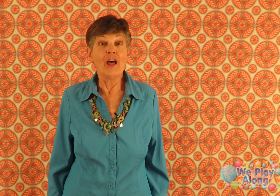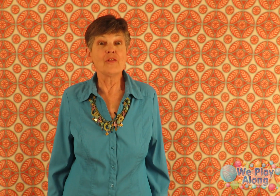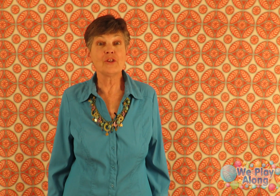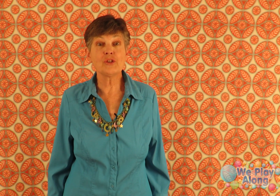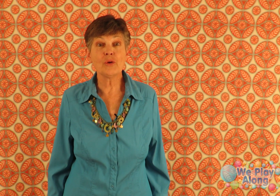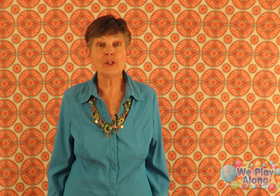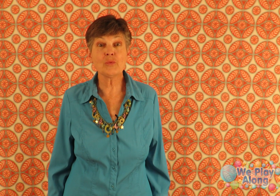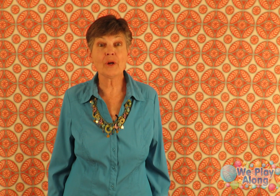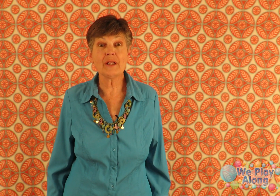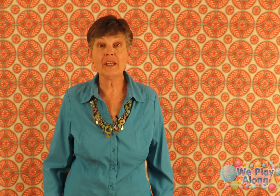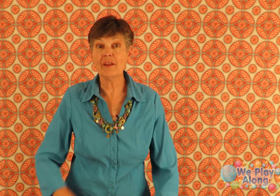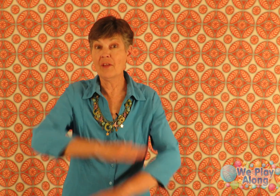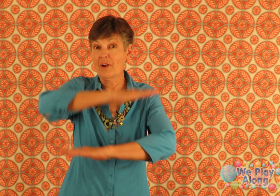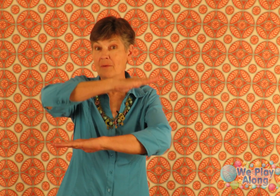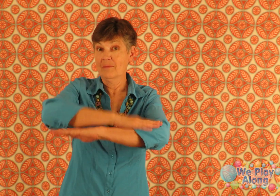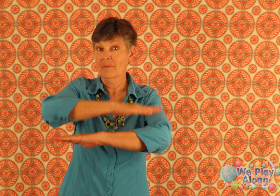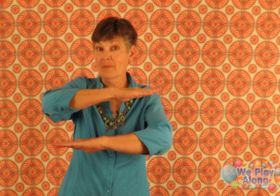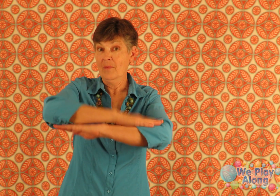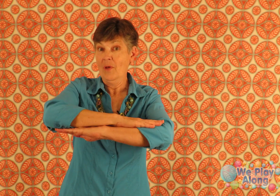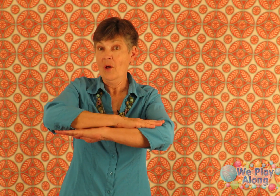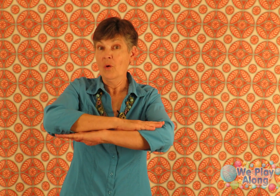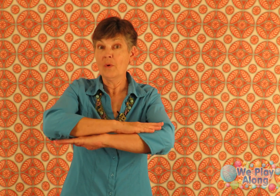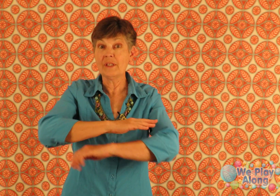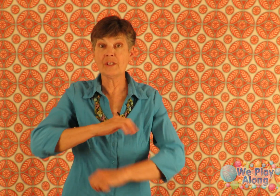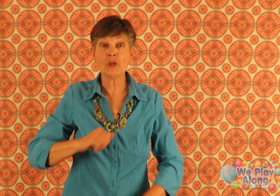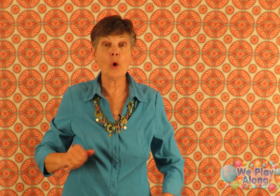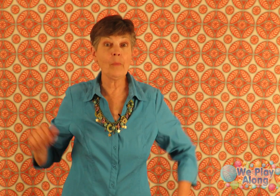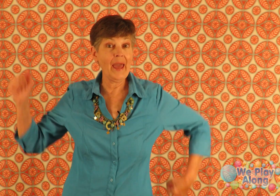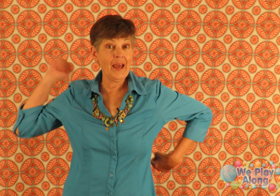The students were cleaning with soap, and